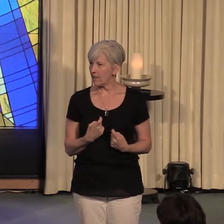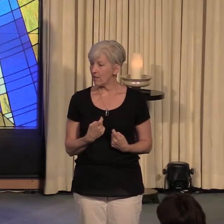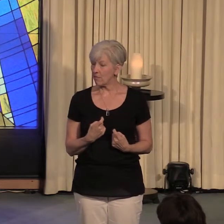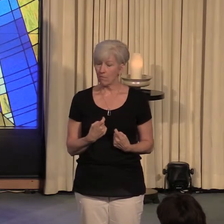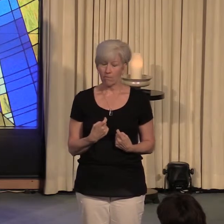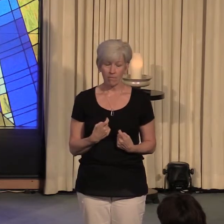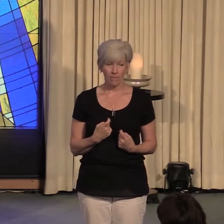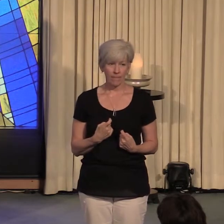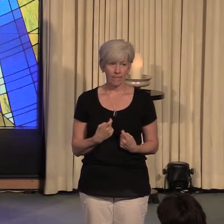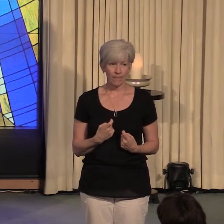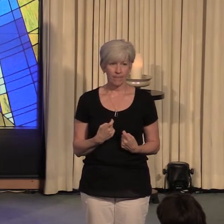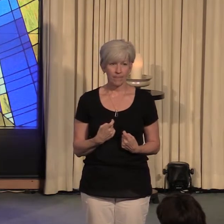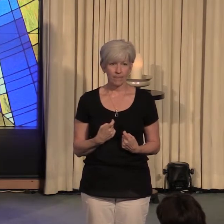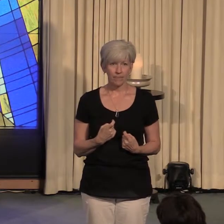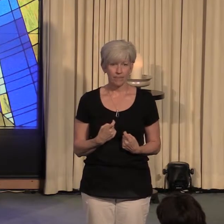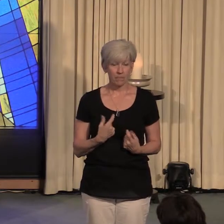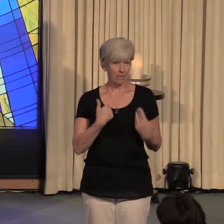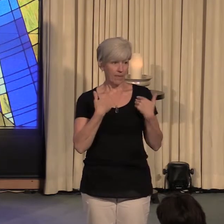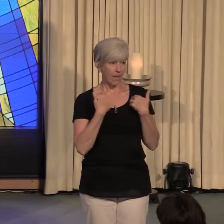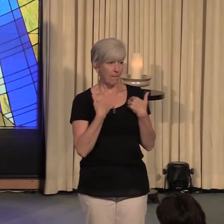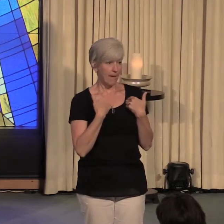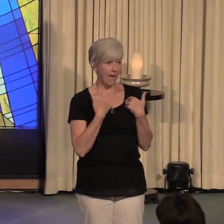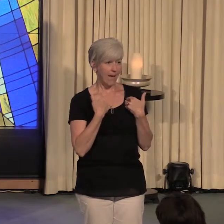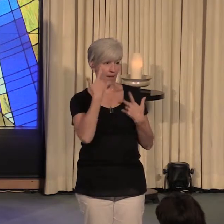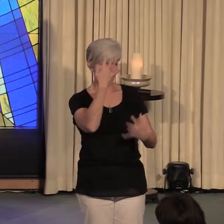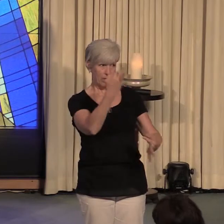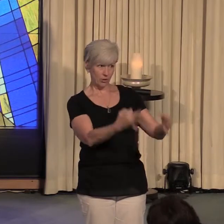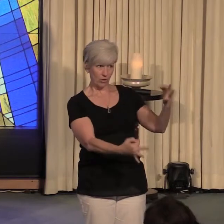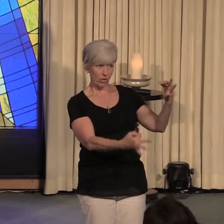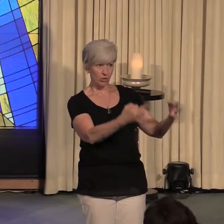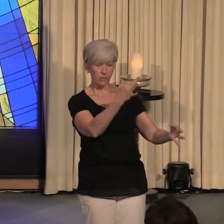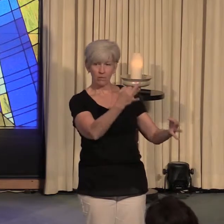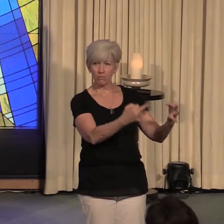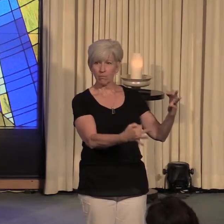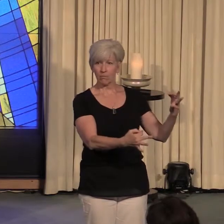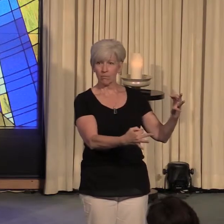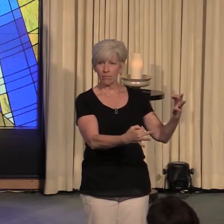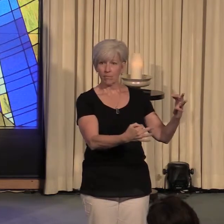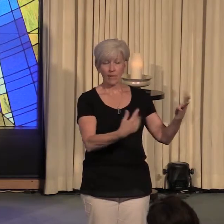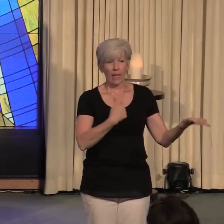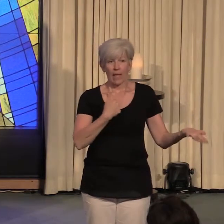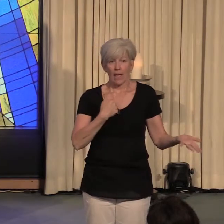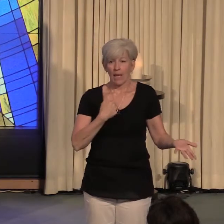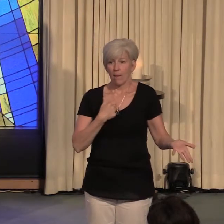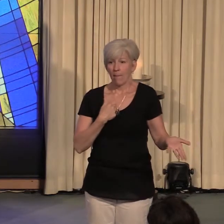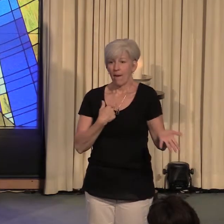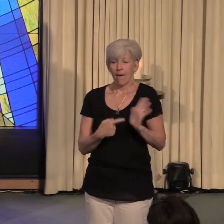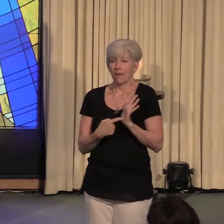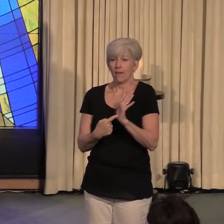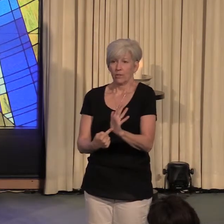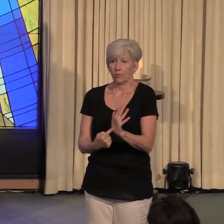am I in judgment? Am I exercising blind faith?